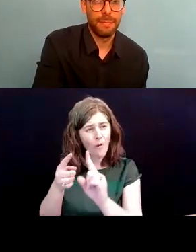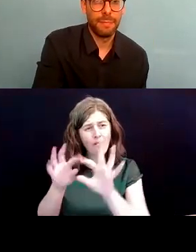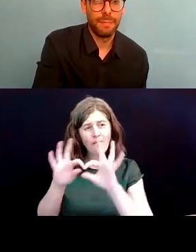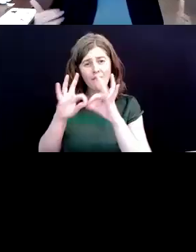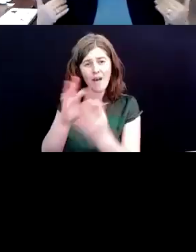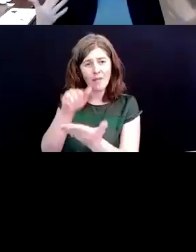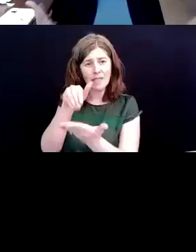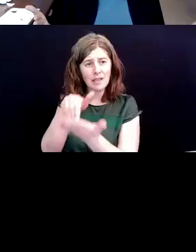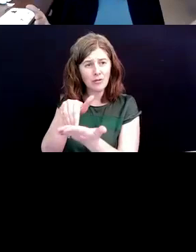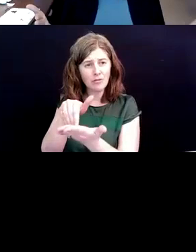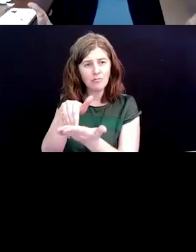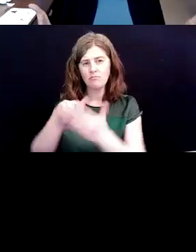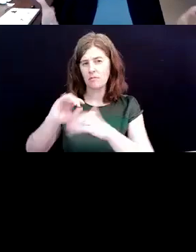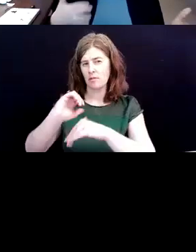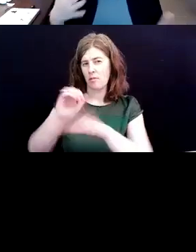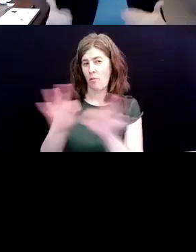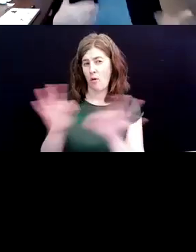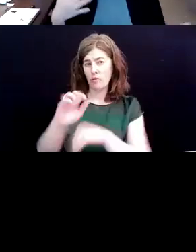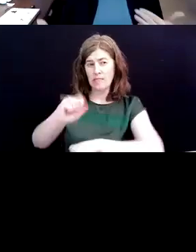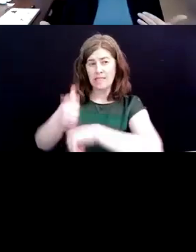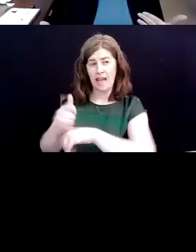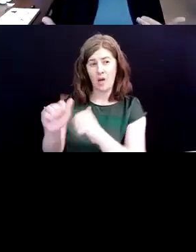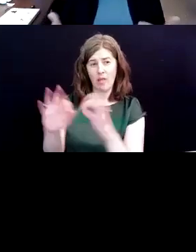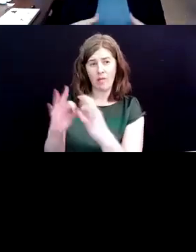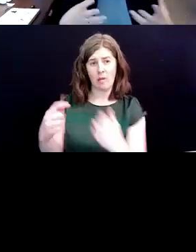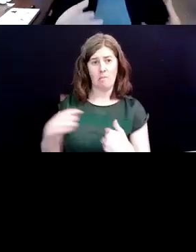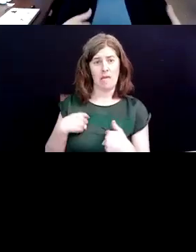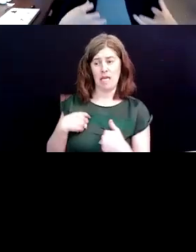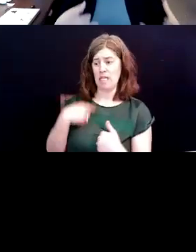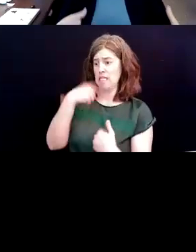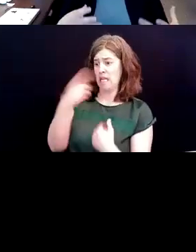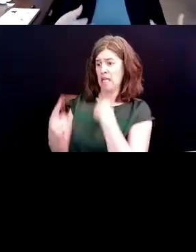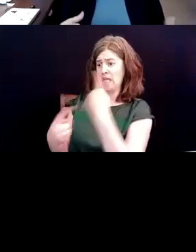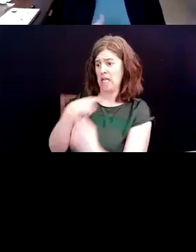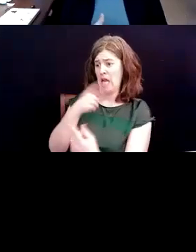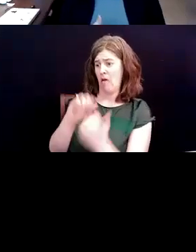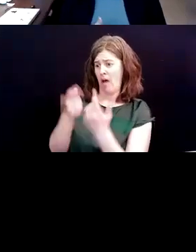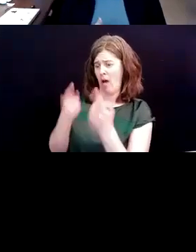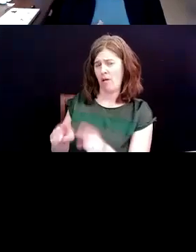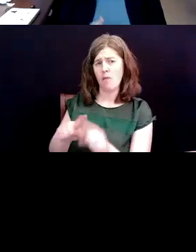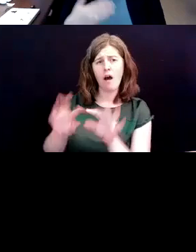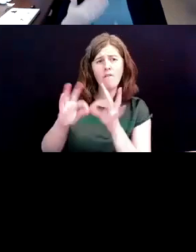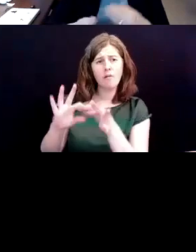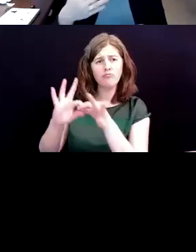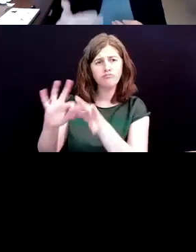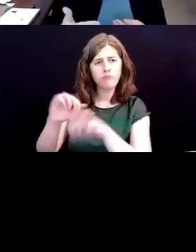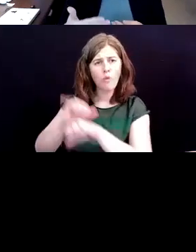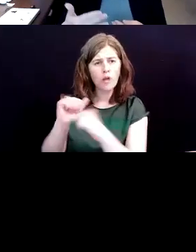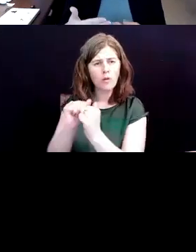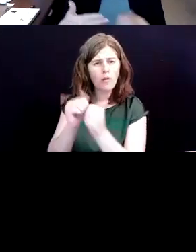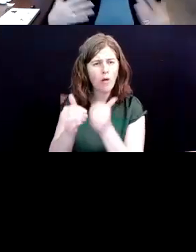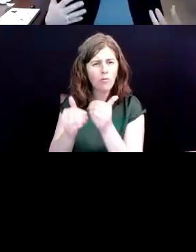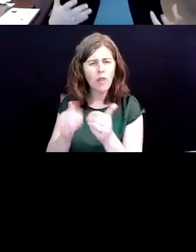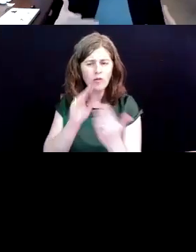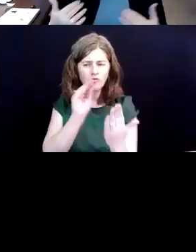with the family. It's not you dictating how it's going to happen. It's the family and you working together on how that's going to go. And then you track it and you